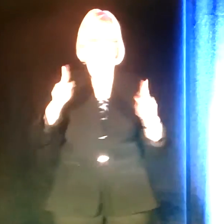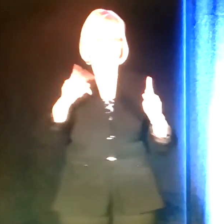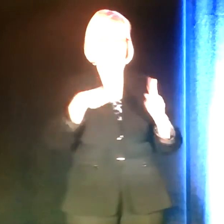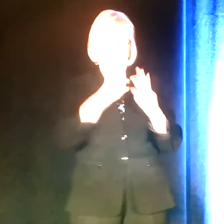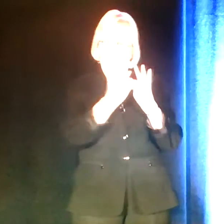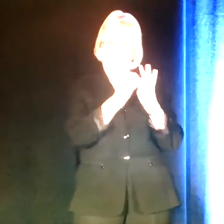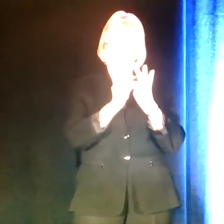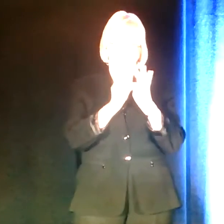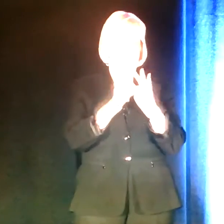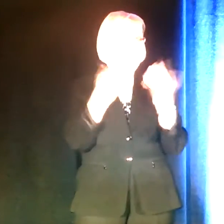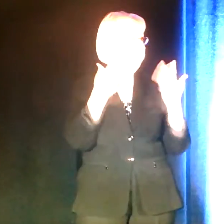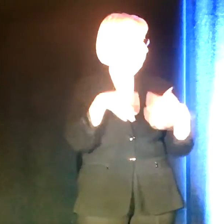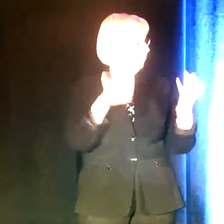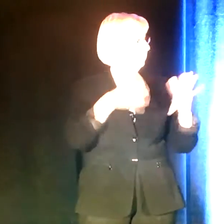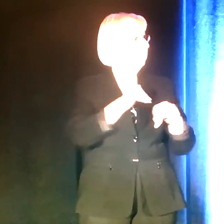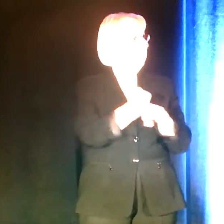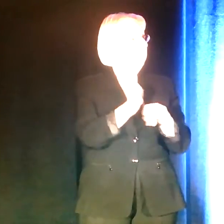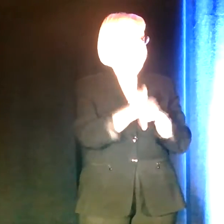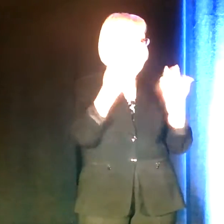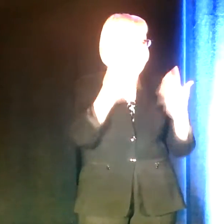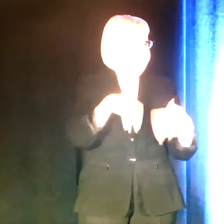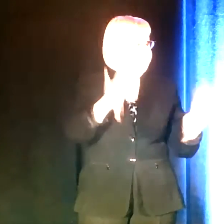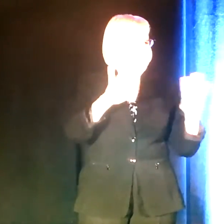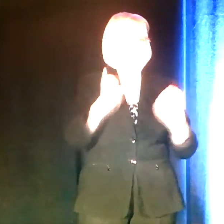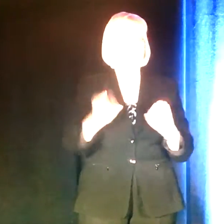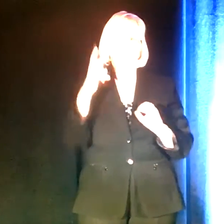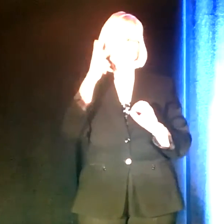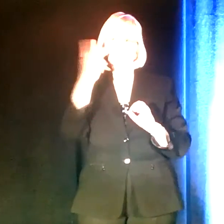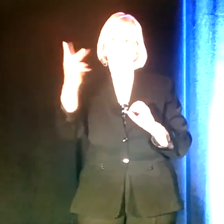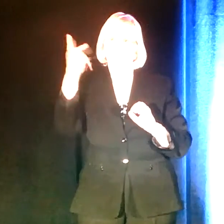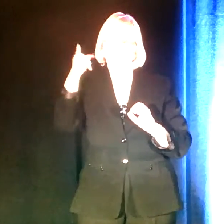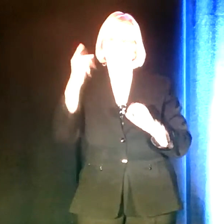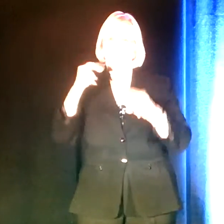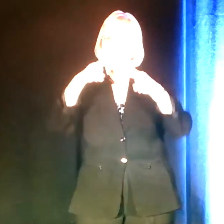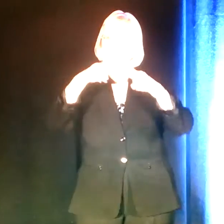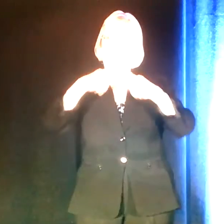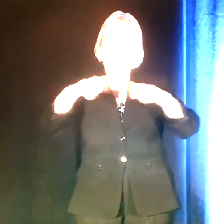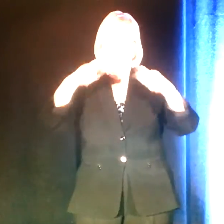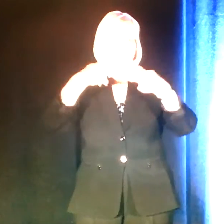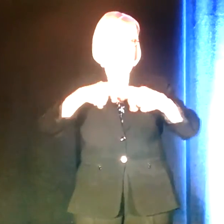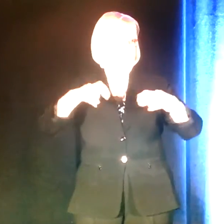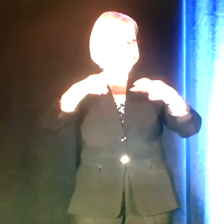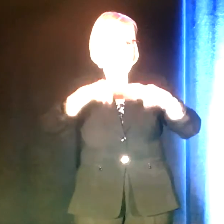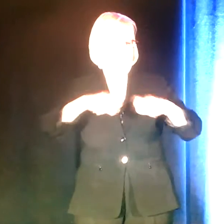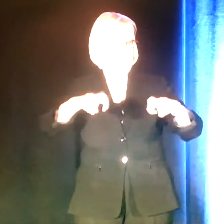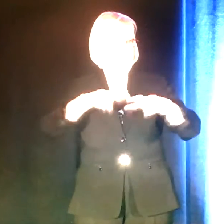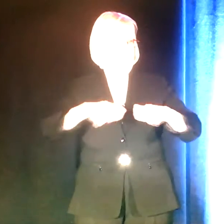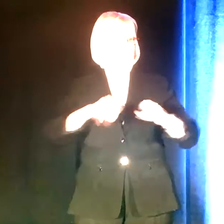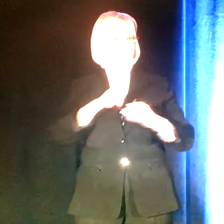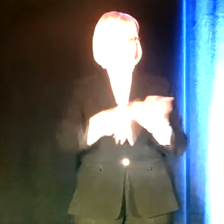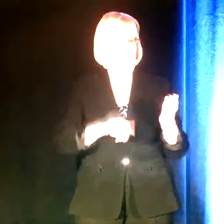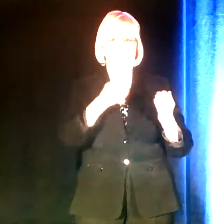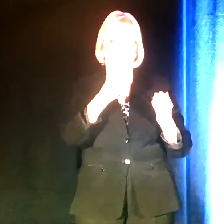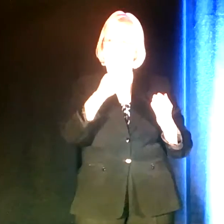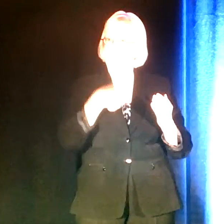If you think about that one after, it means interpreting, and when you finish the job, you can look back and analyze